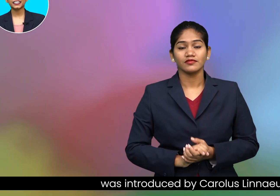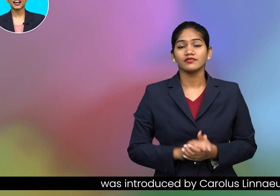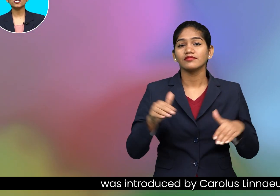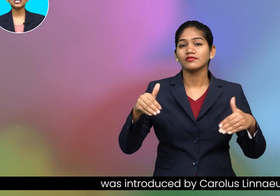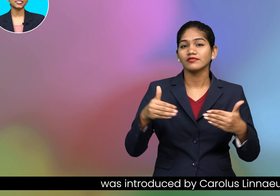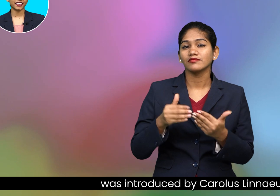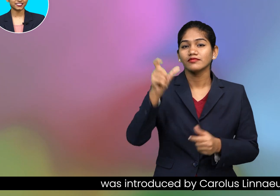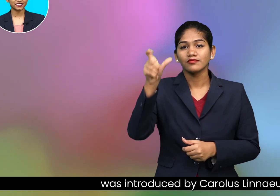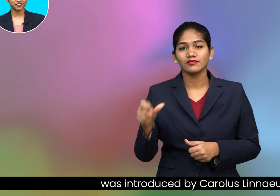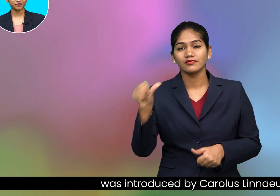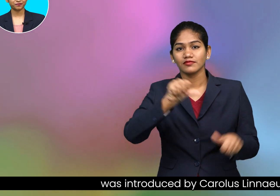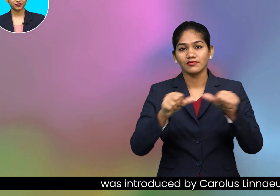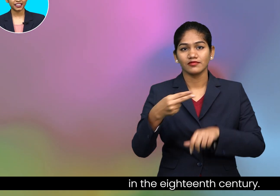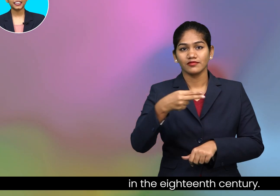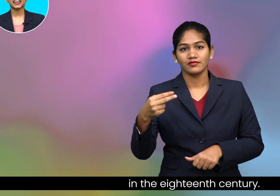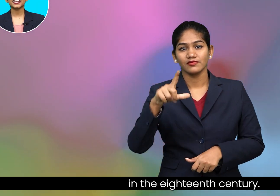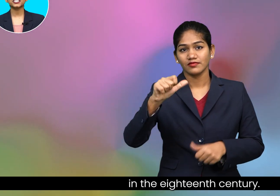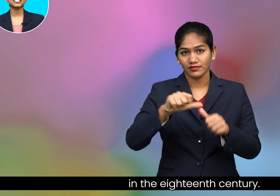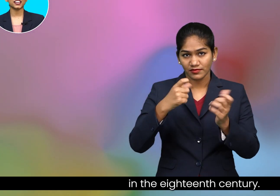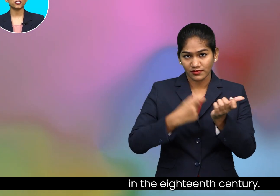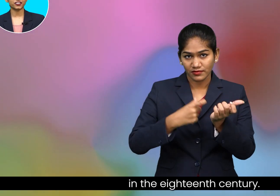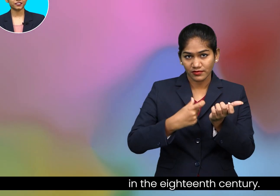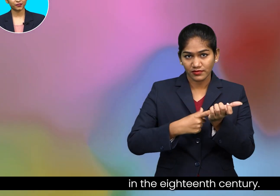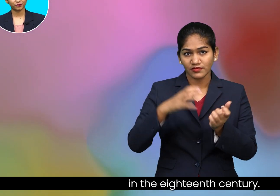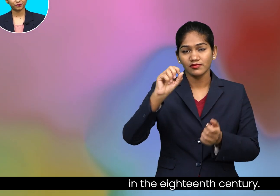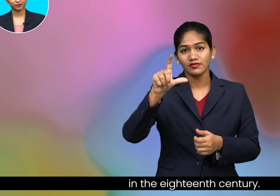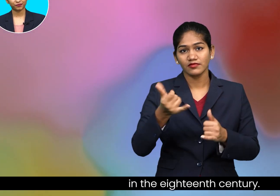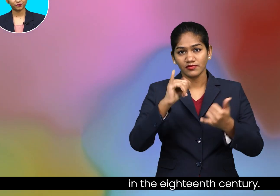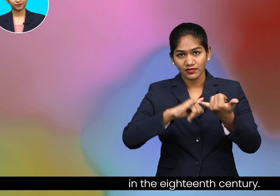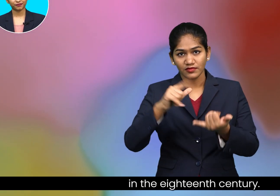by Carolus Linnaeus in the 18th century.